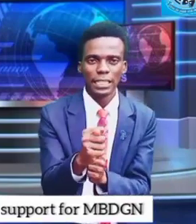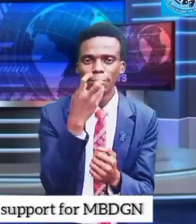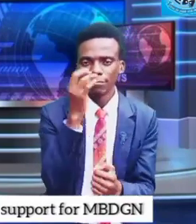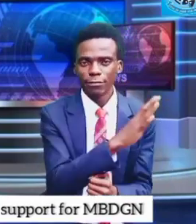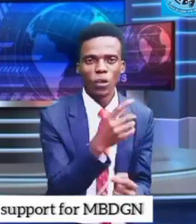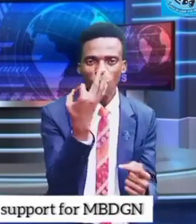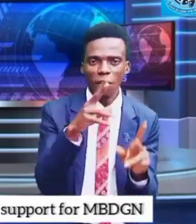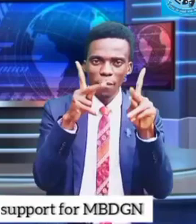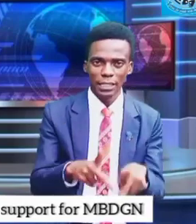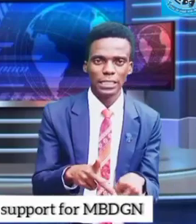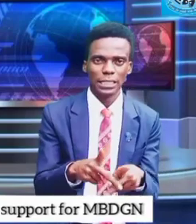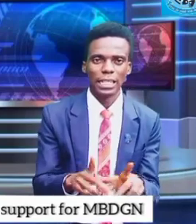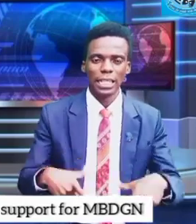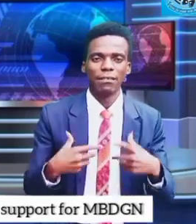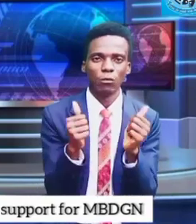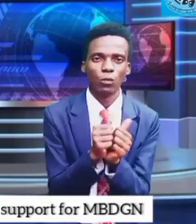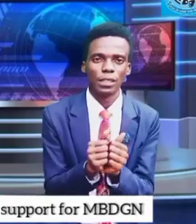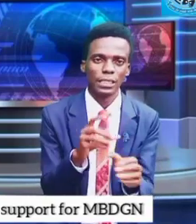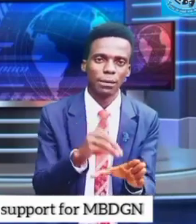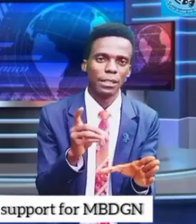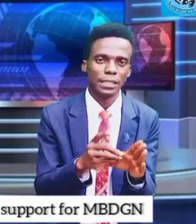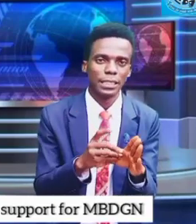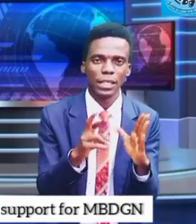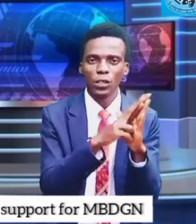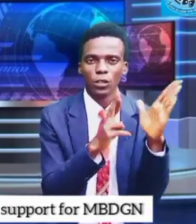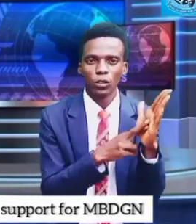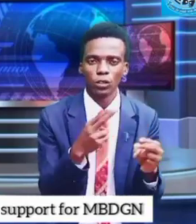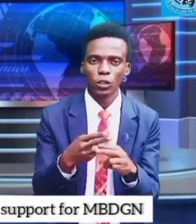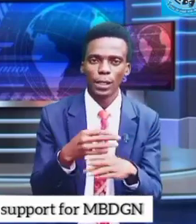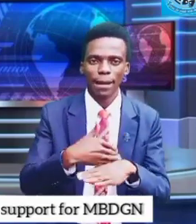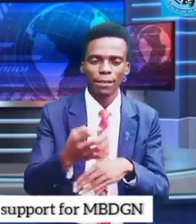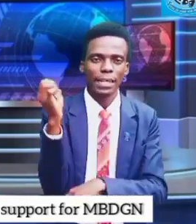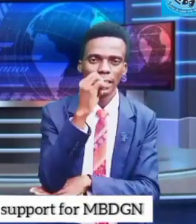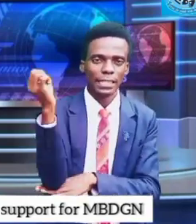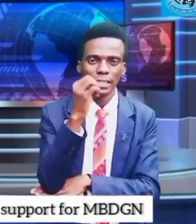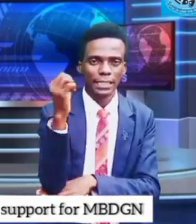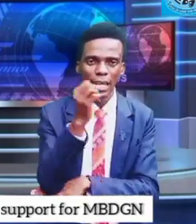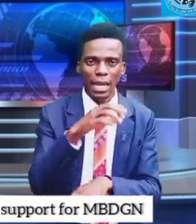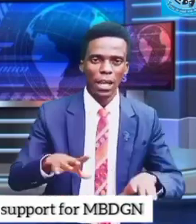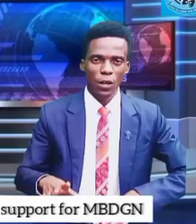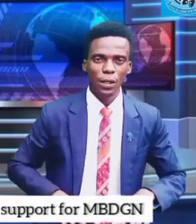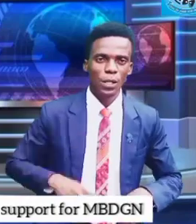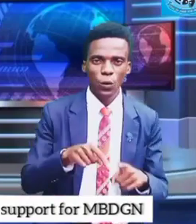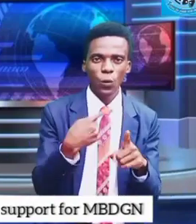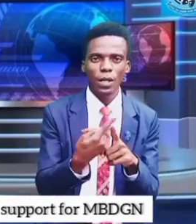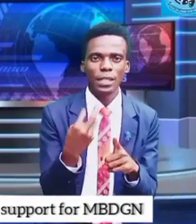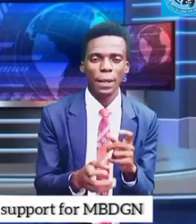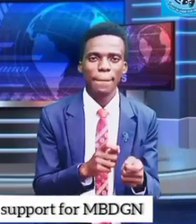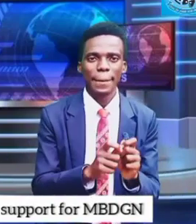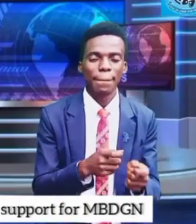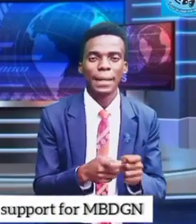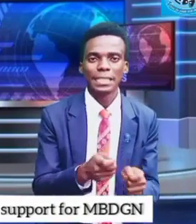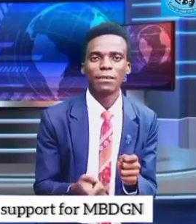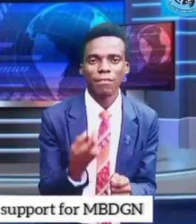Living with Disability Bill shortly after the Easter break, when the management of the Center